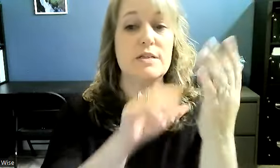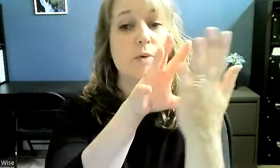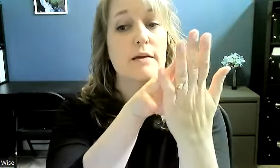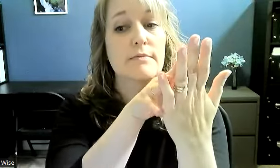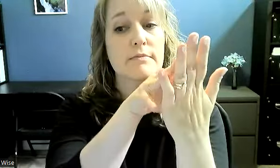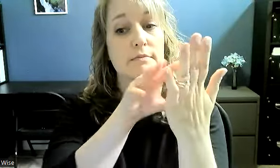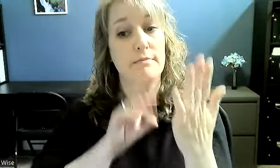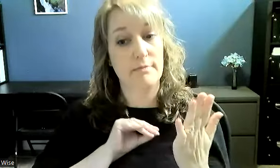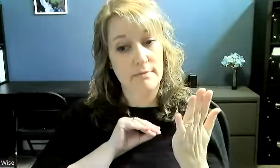this way.